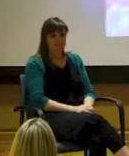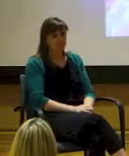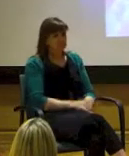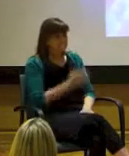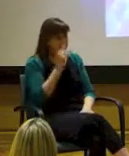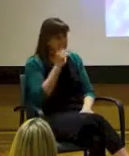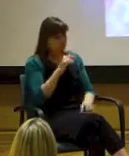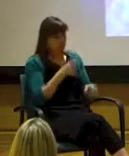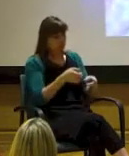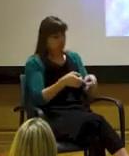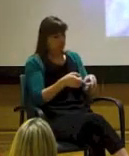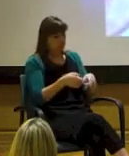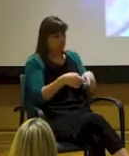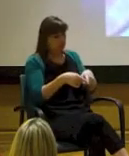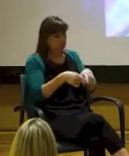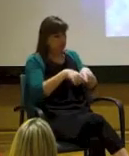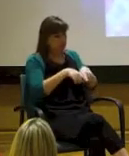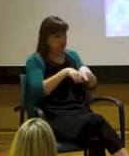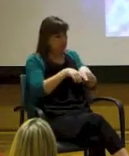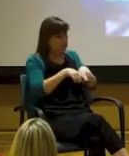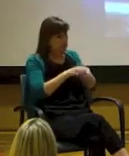That's coming together,